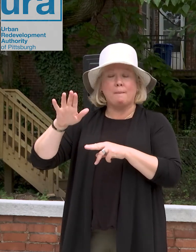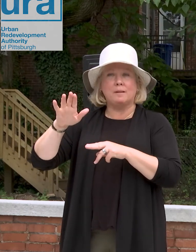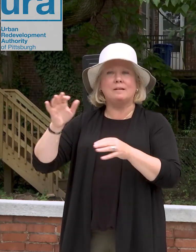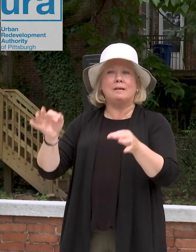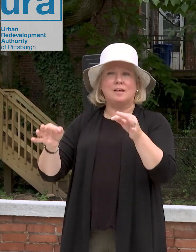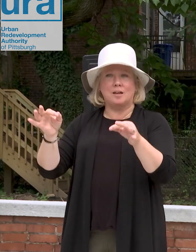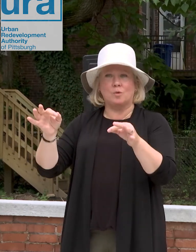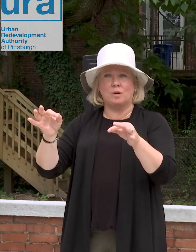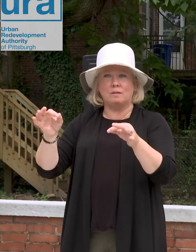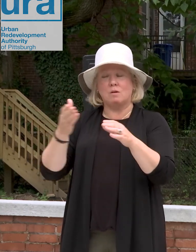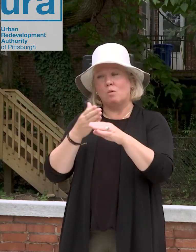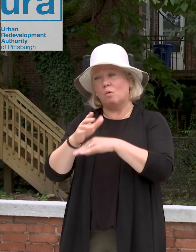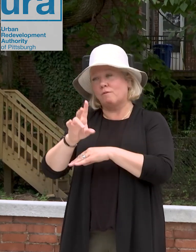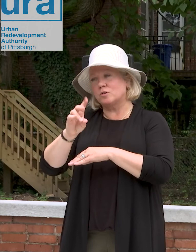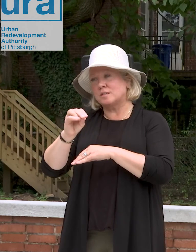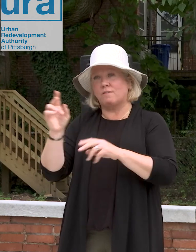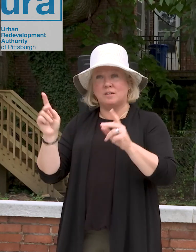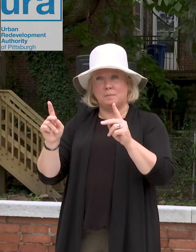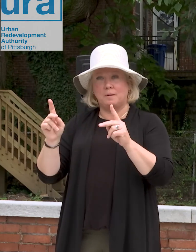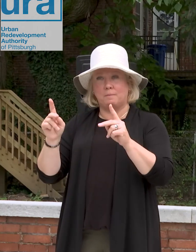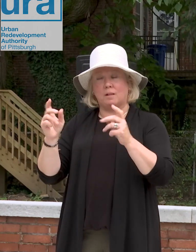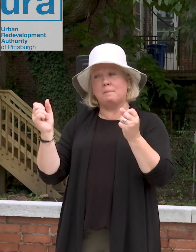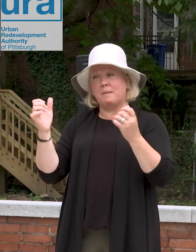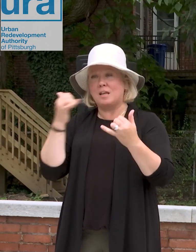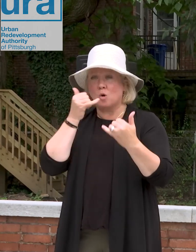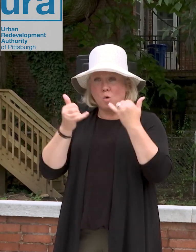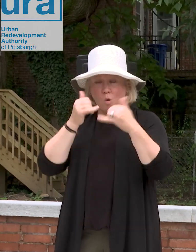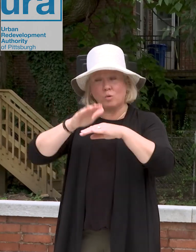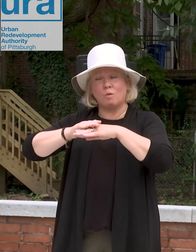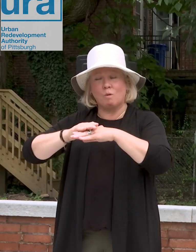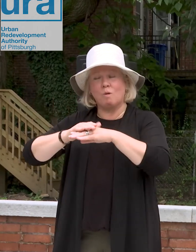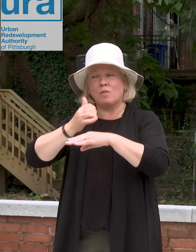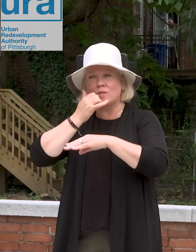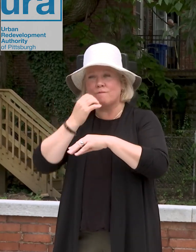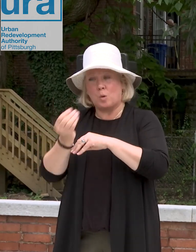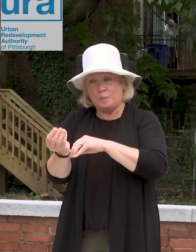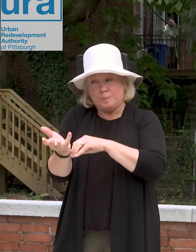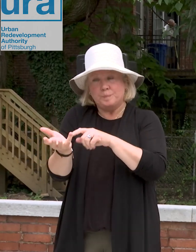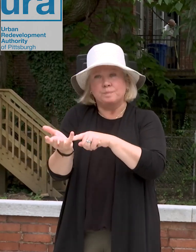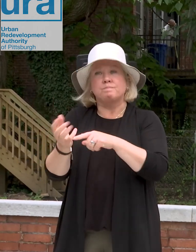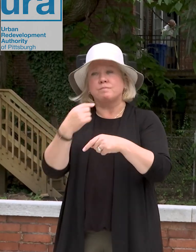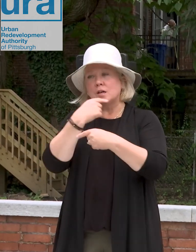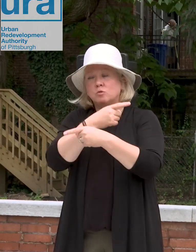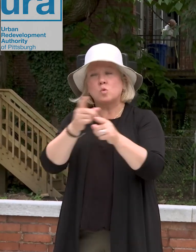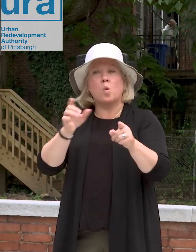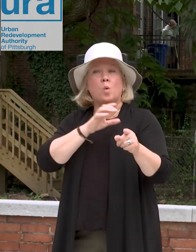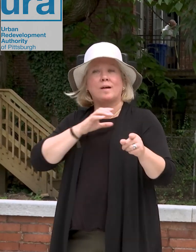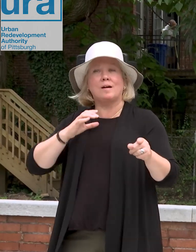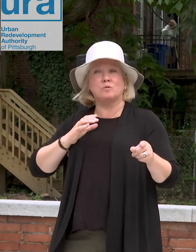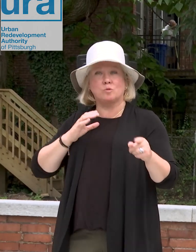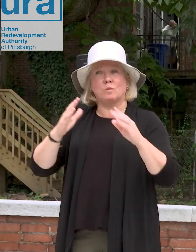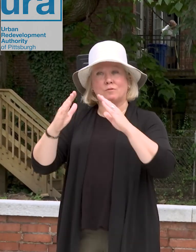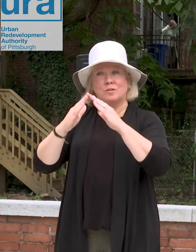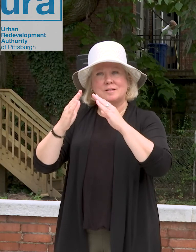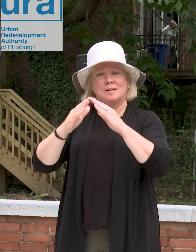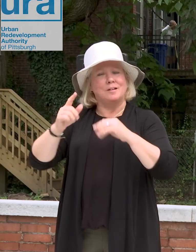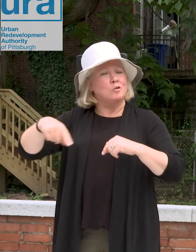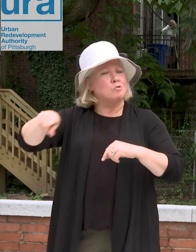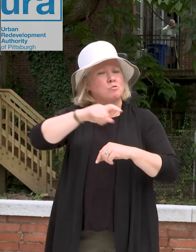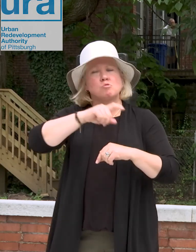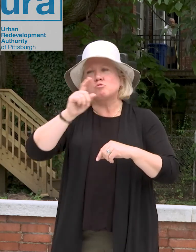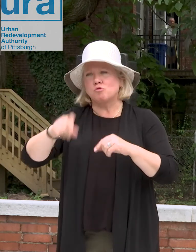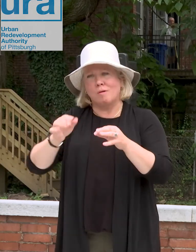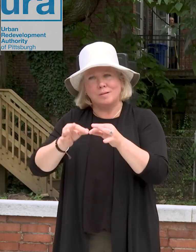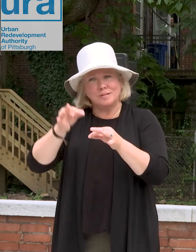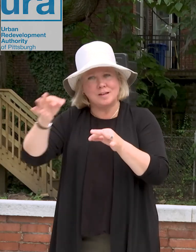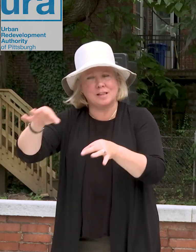over 70 individuals, many of whom called in and essentially said to City Council, you all should delay your vote. You should not